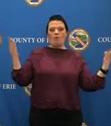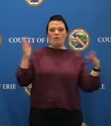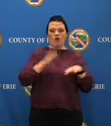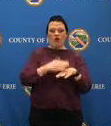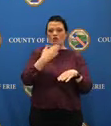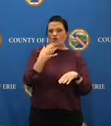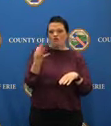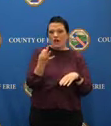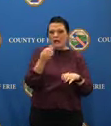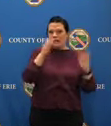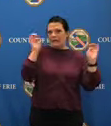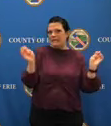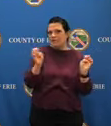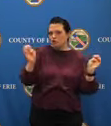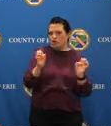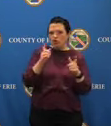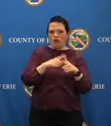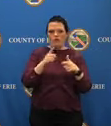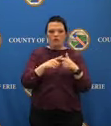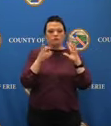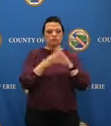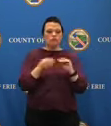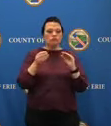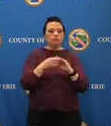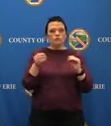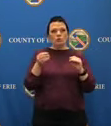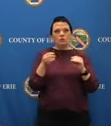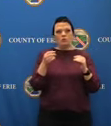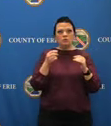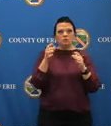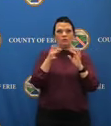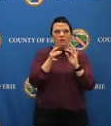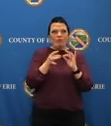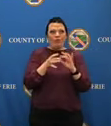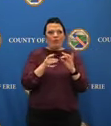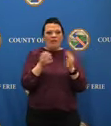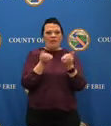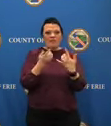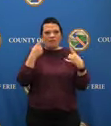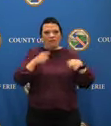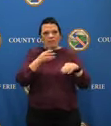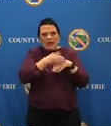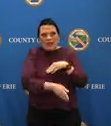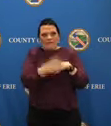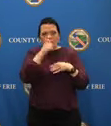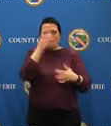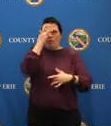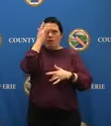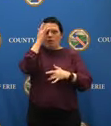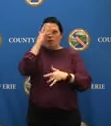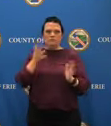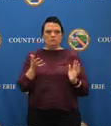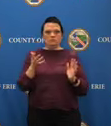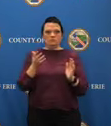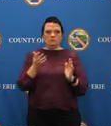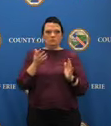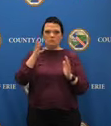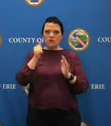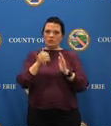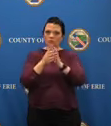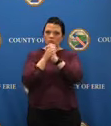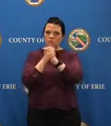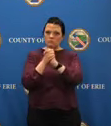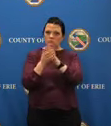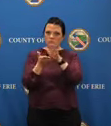Good Friday or Easter, and then the stories that happen after that of people getting sick. And I do want to commend Bishop